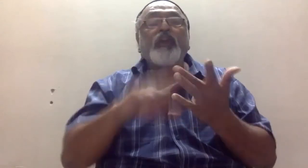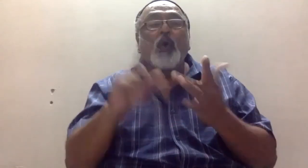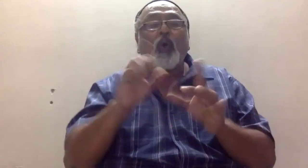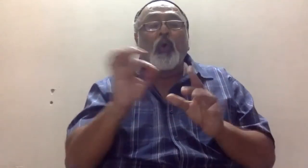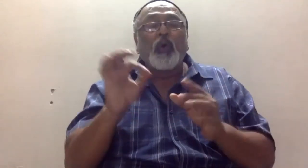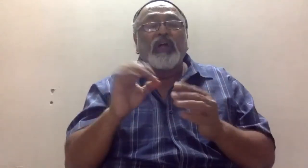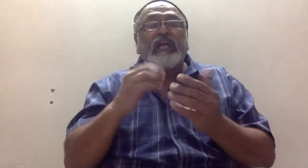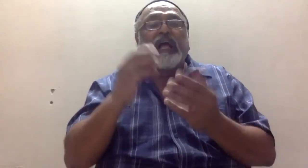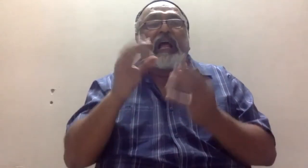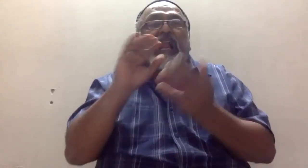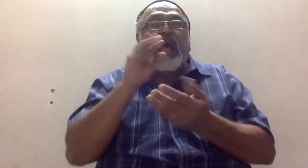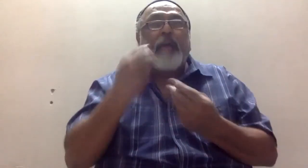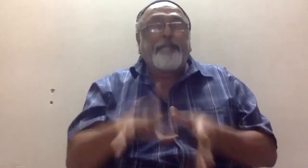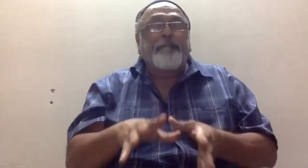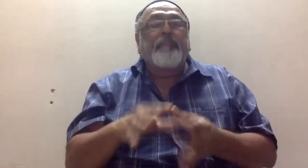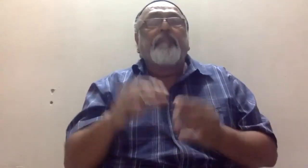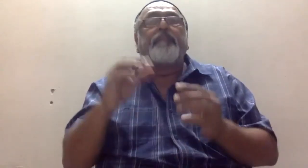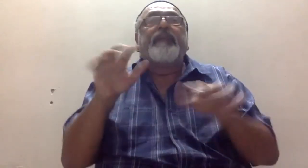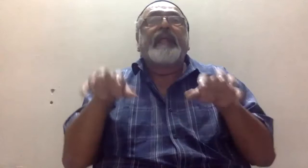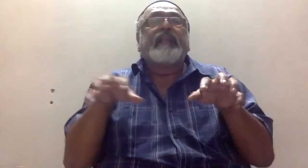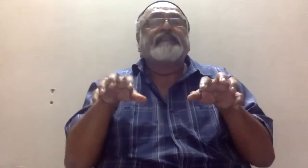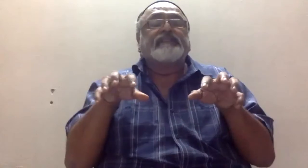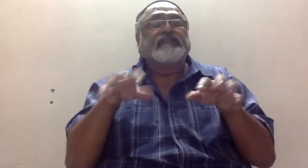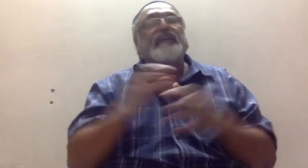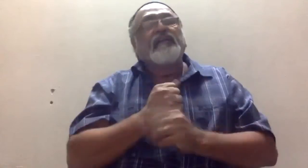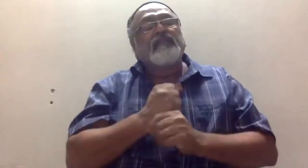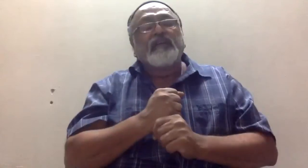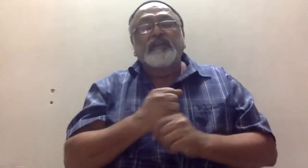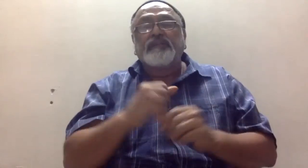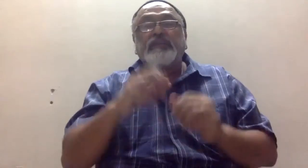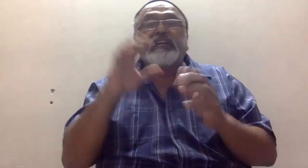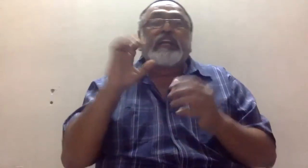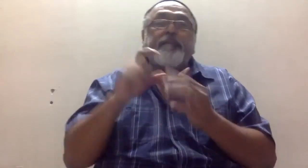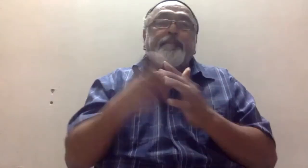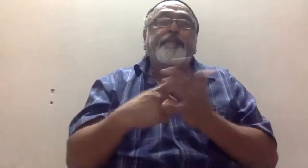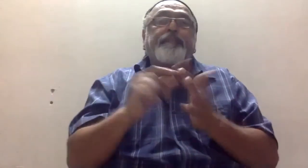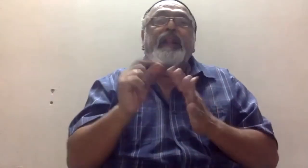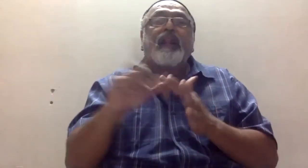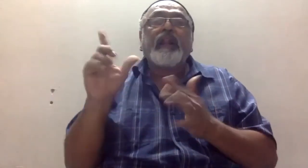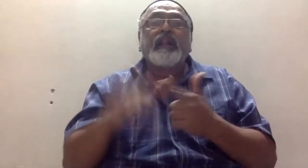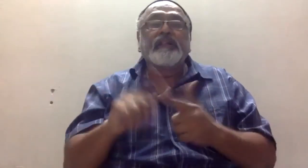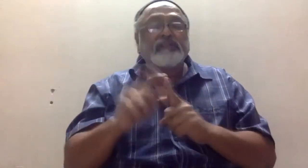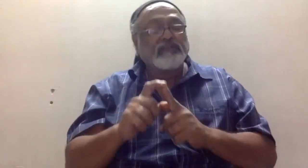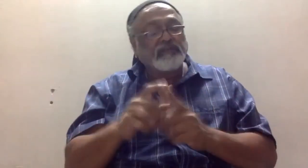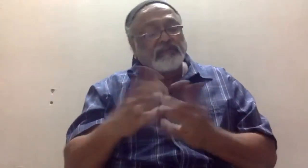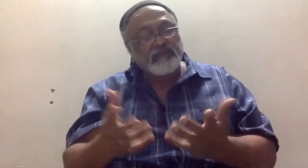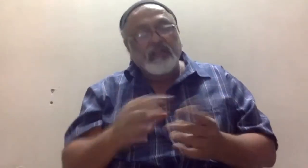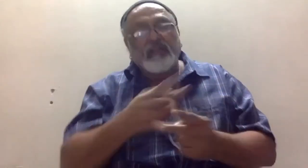or crippled. All these languages are wrong. They need to be person's first approach. That's what I meant when I'm saying.